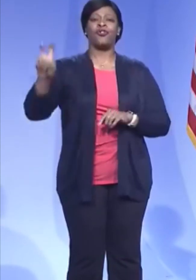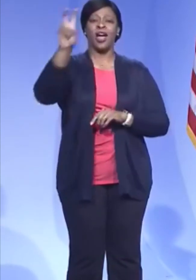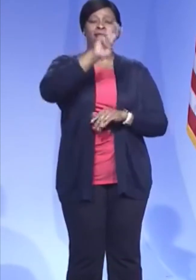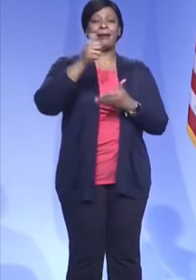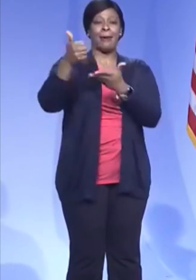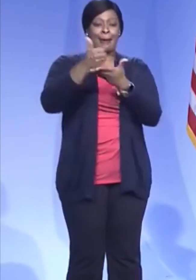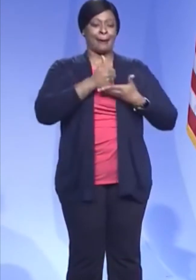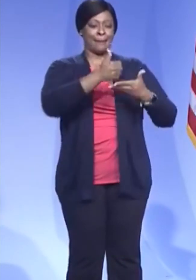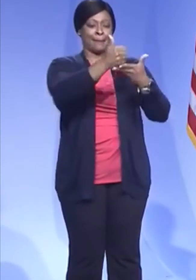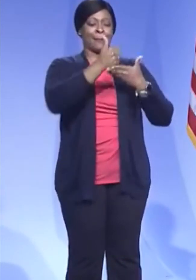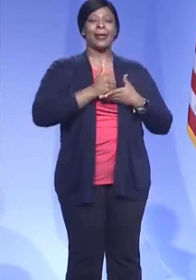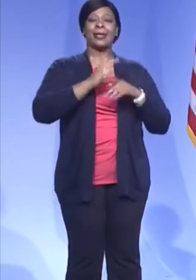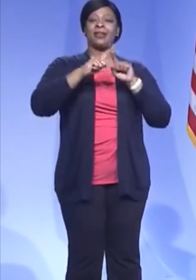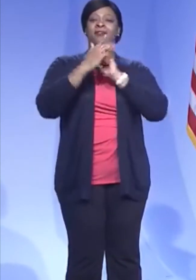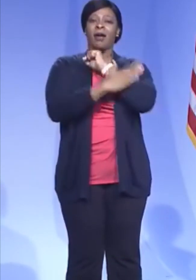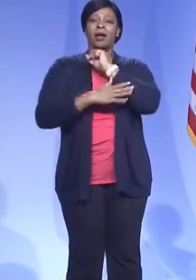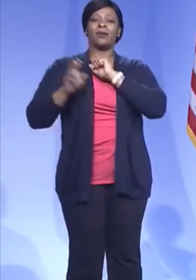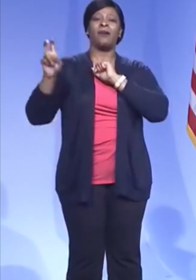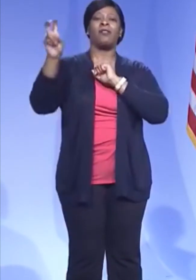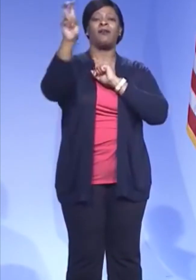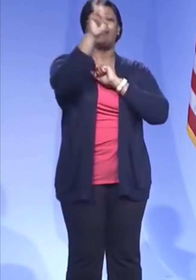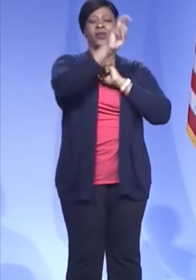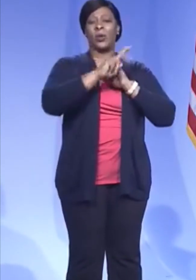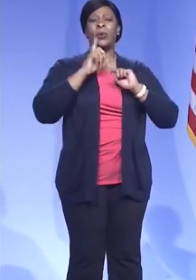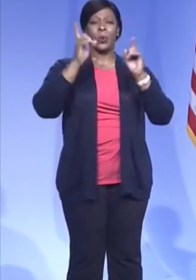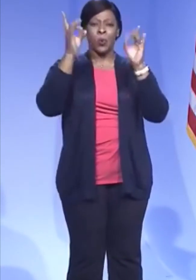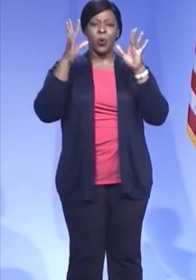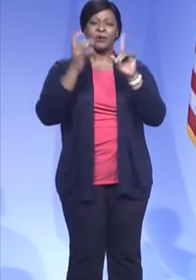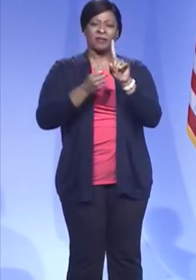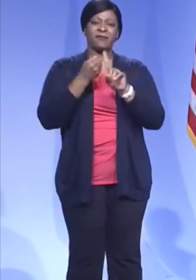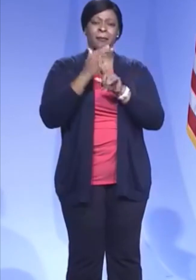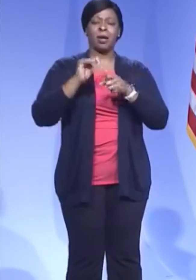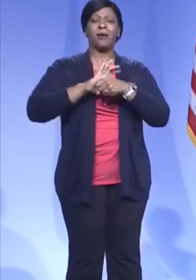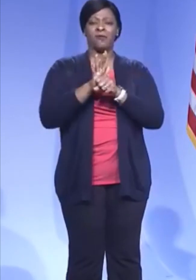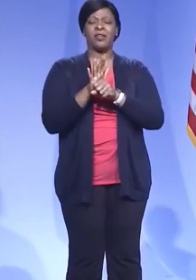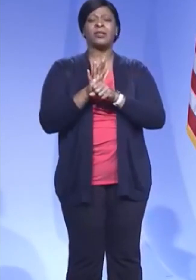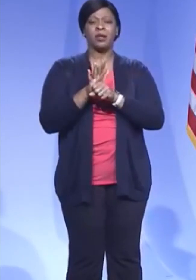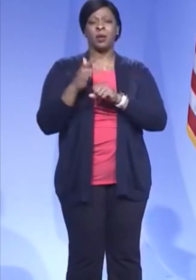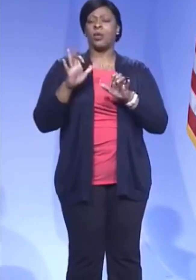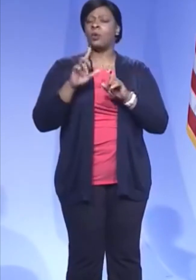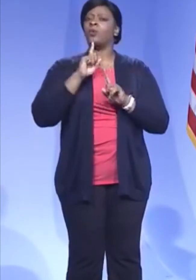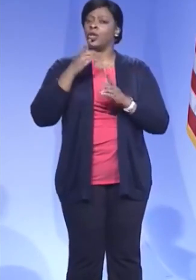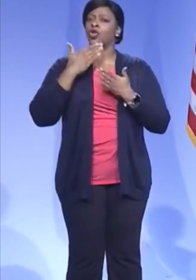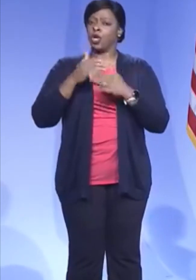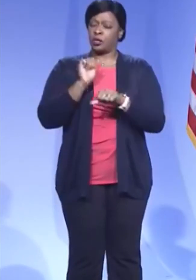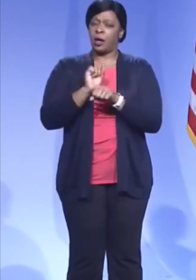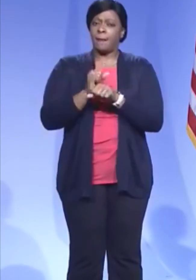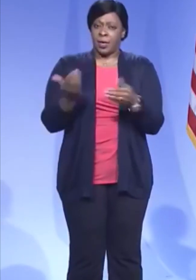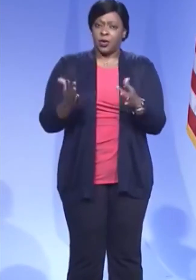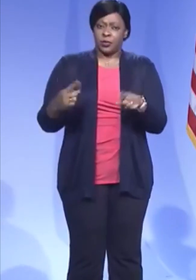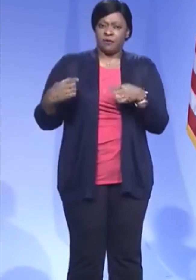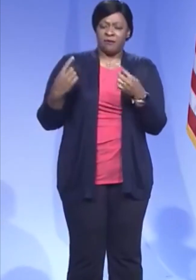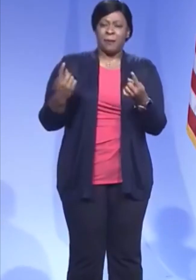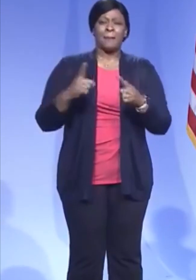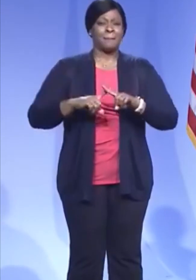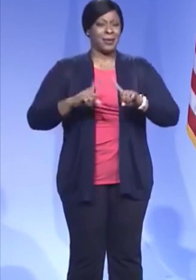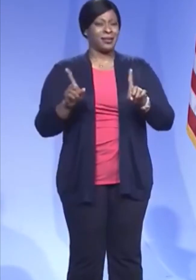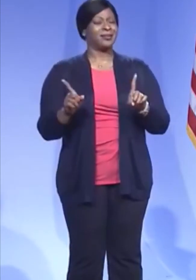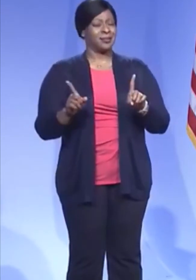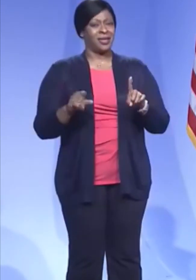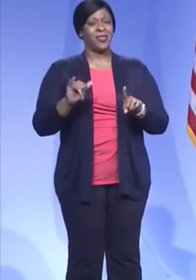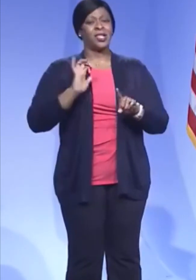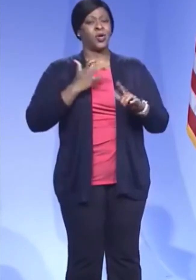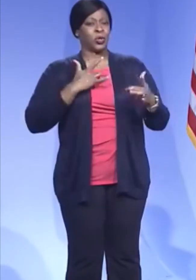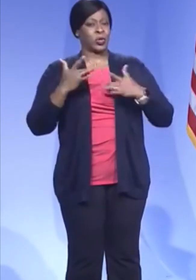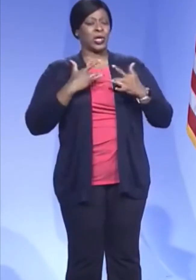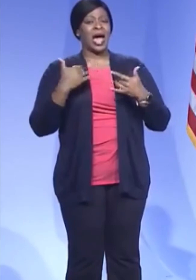out different parts of the country that have been horribly affected by COVID. We've done a relatively good job here, but that's our